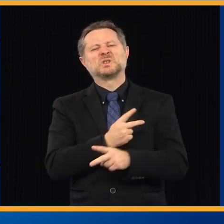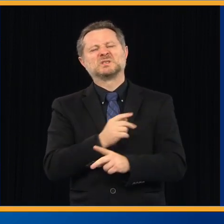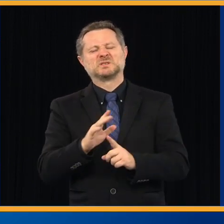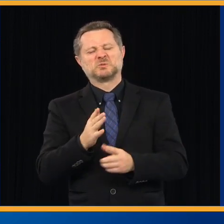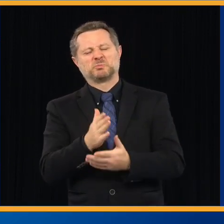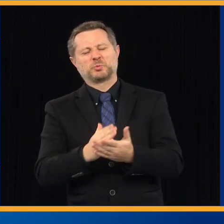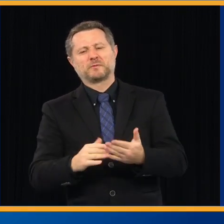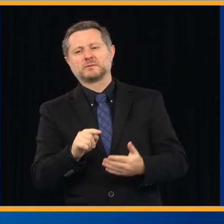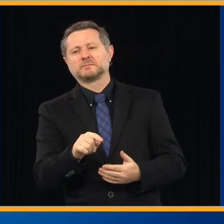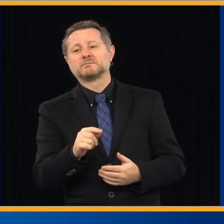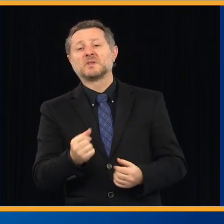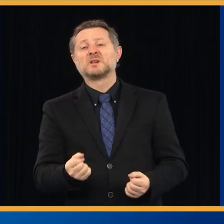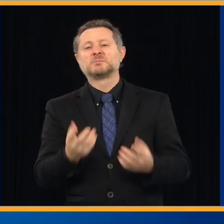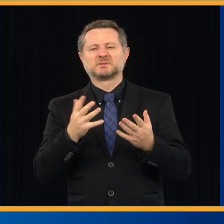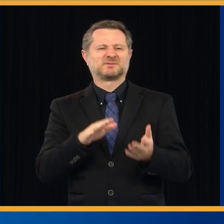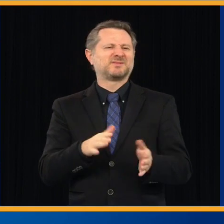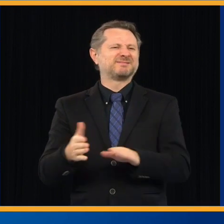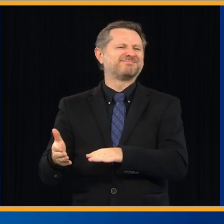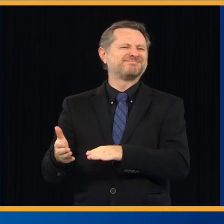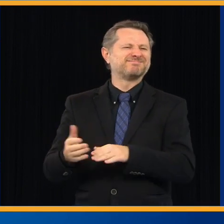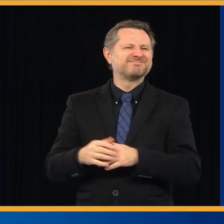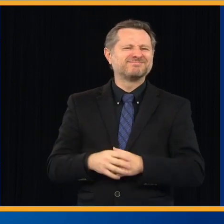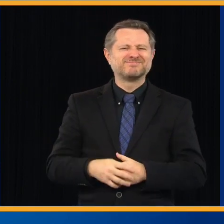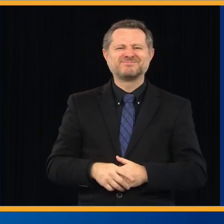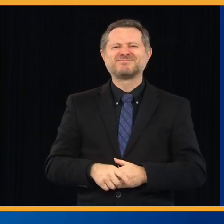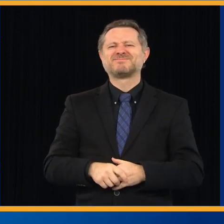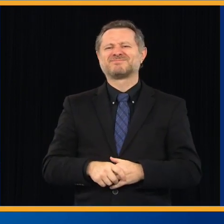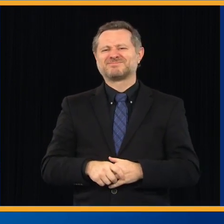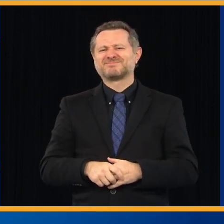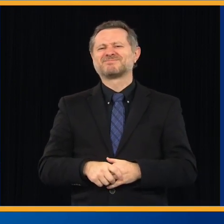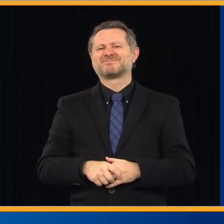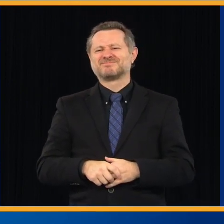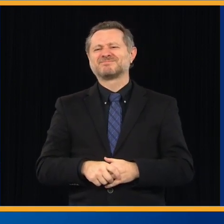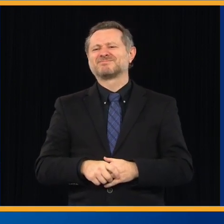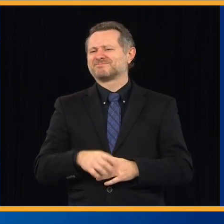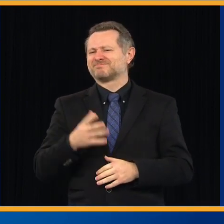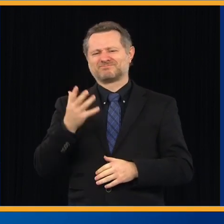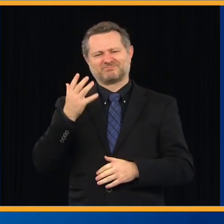of deaths. That number has remained